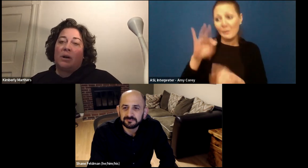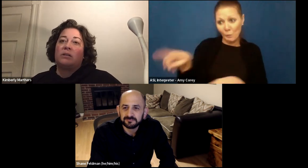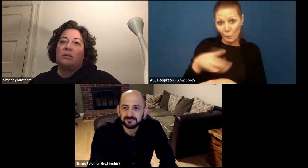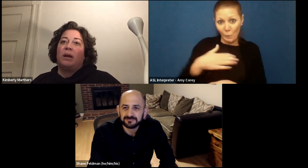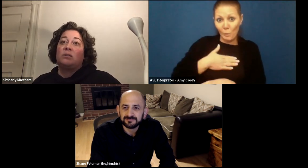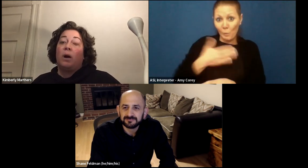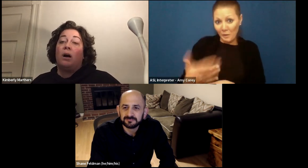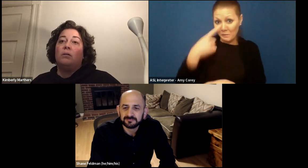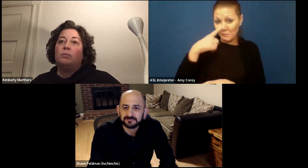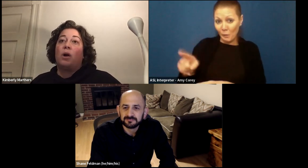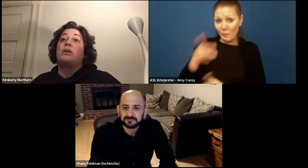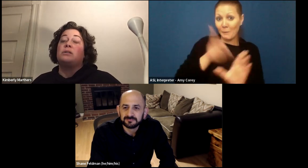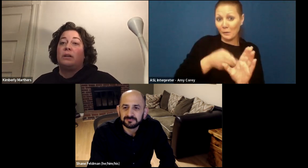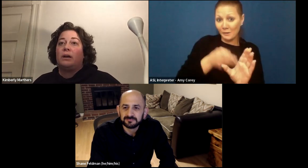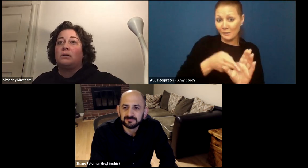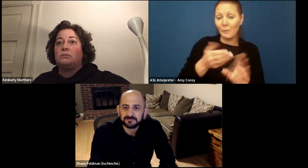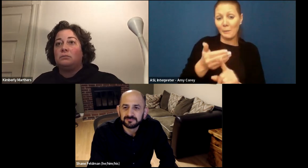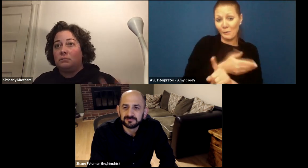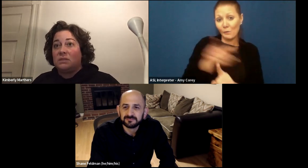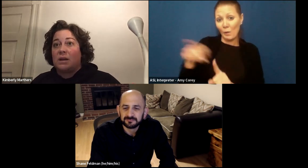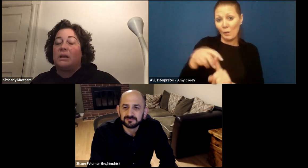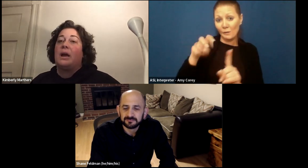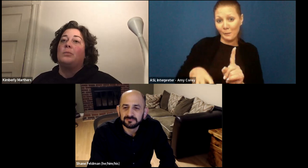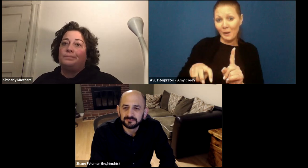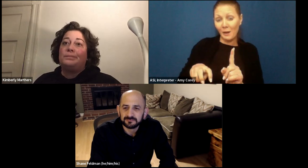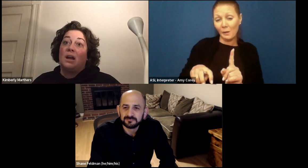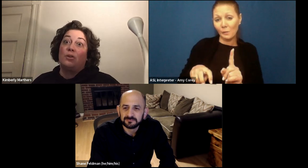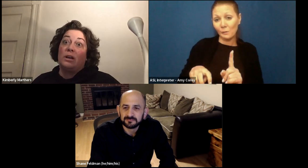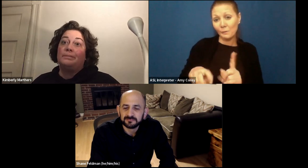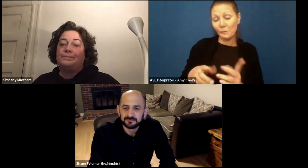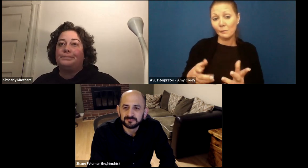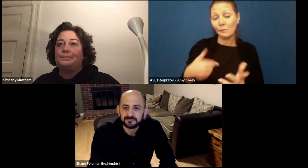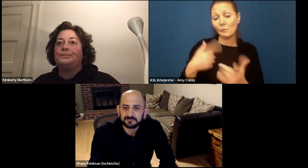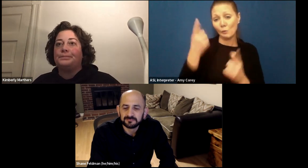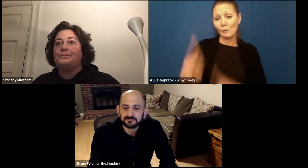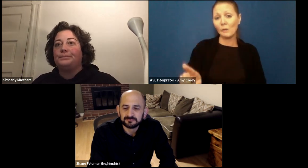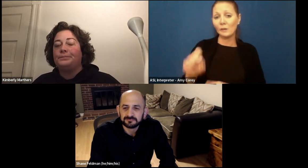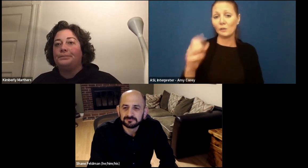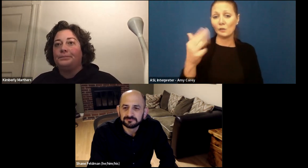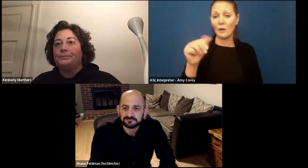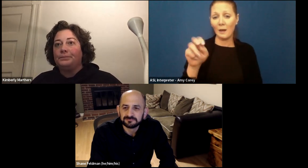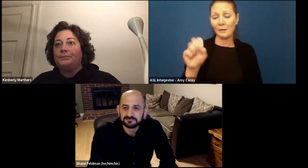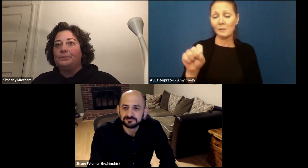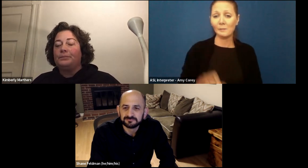to participate as well prior to their stepping down. I agree.